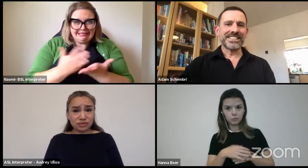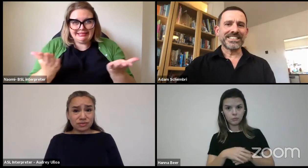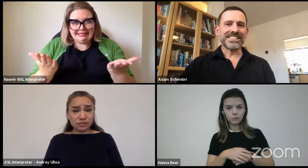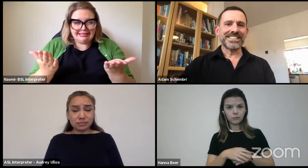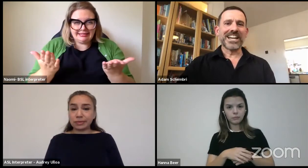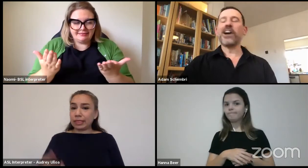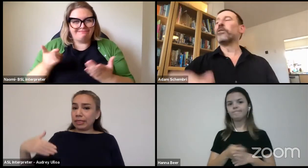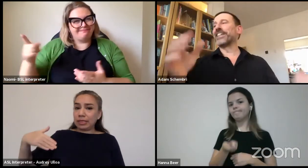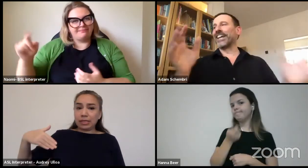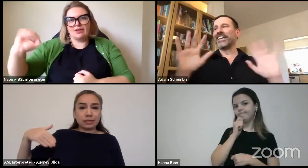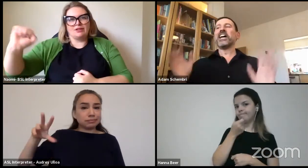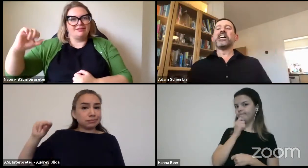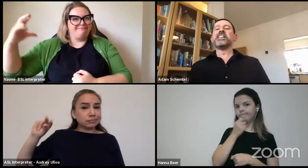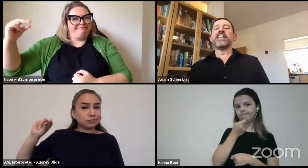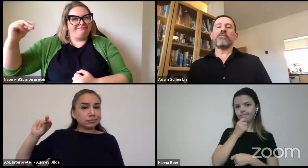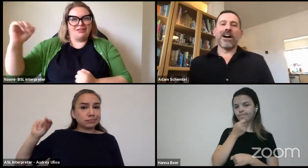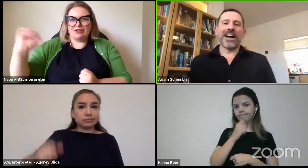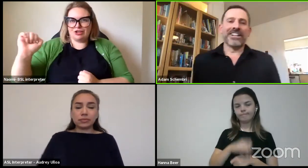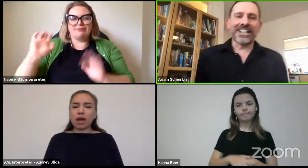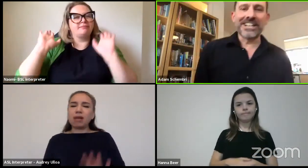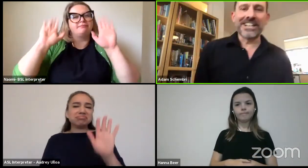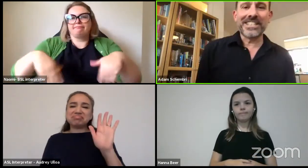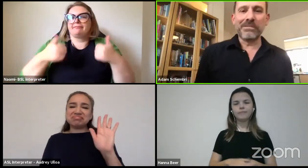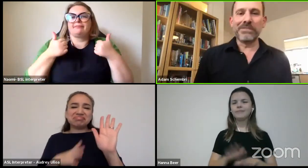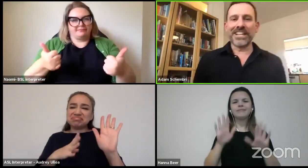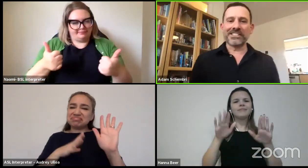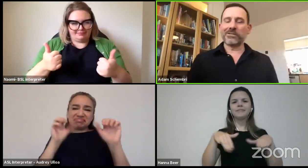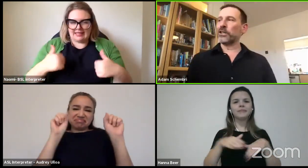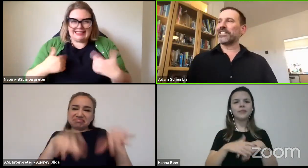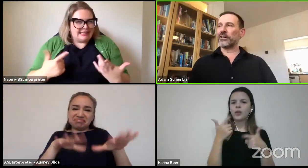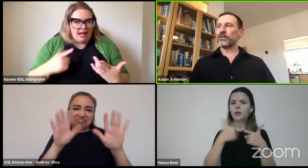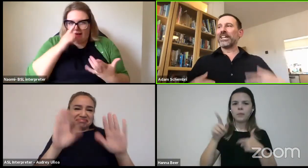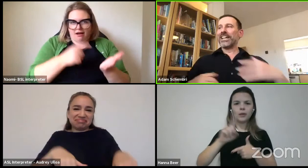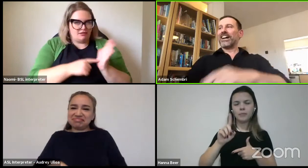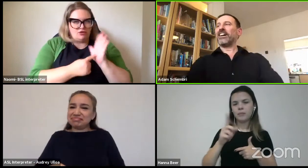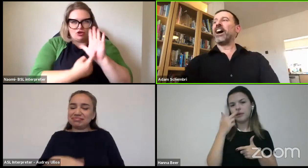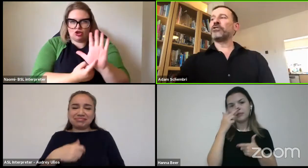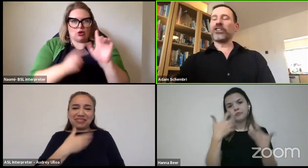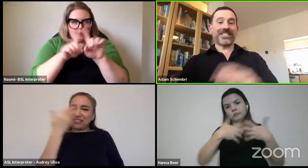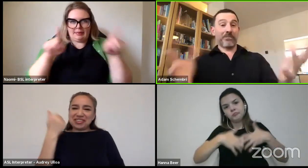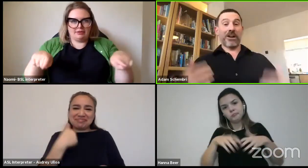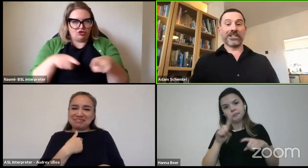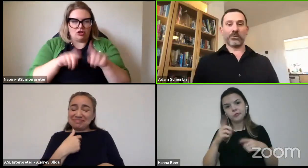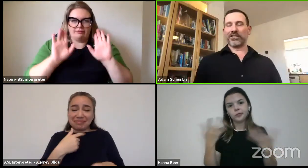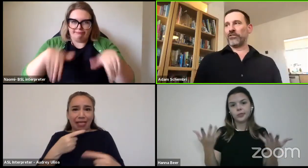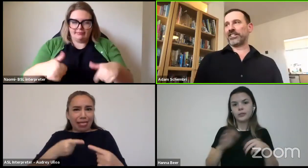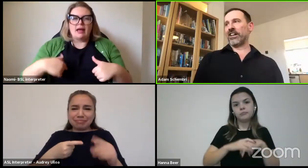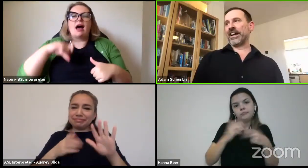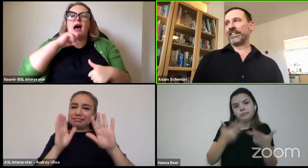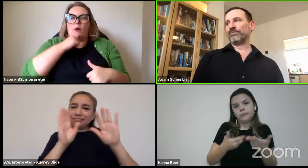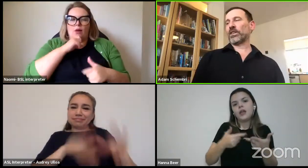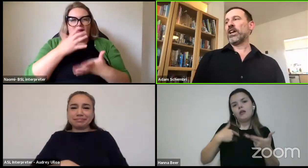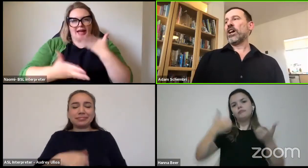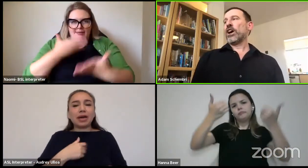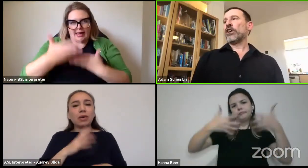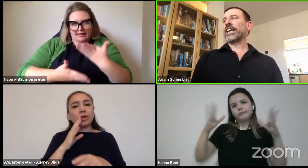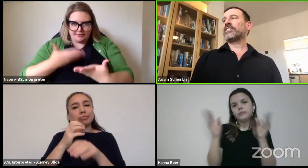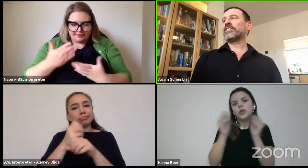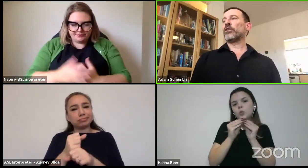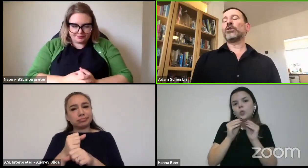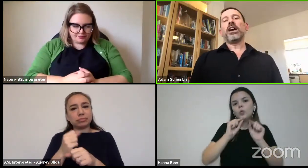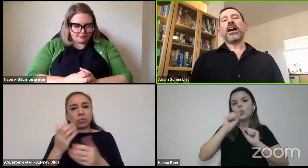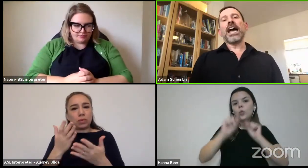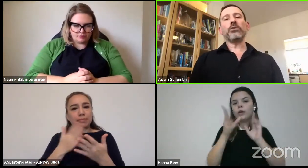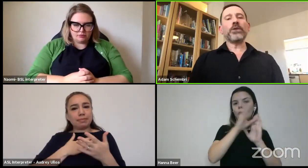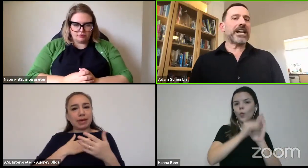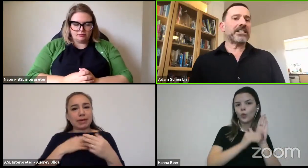Not yet. Can you? Okay, never mind. I can't seem to get it to work, so I'll just summarize what's on the slide. Okay,